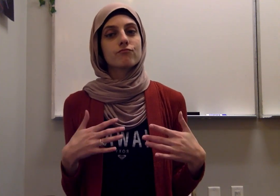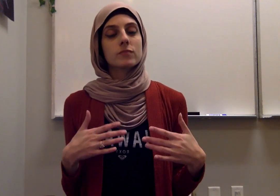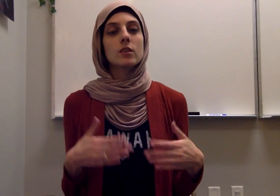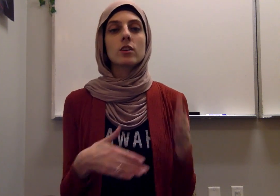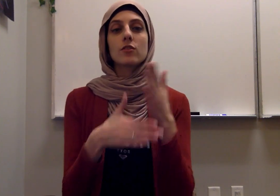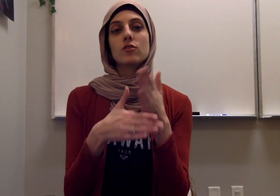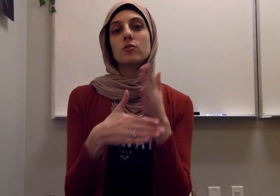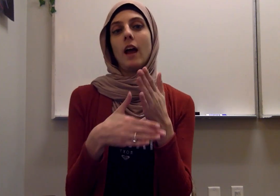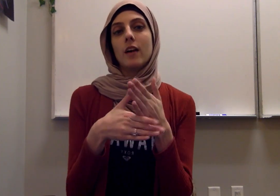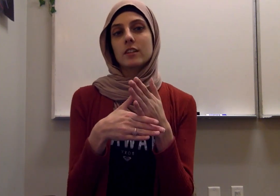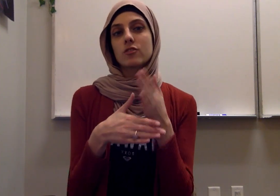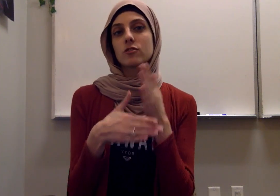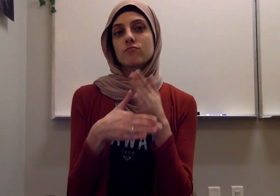You can also do average.